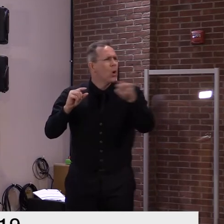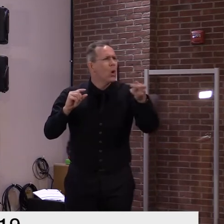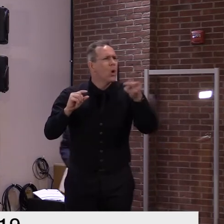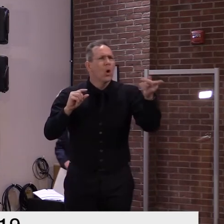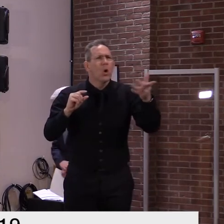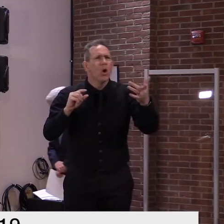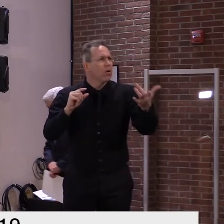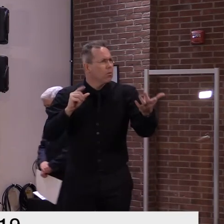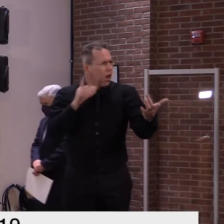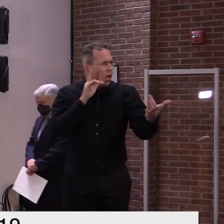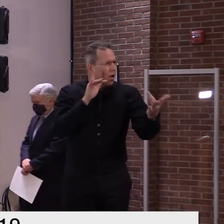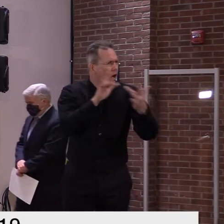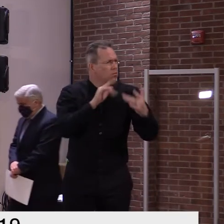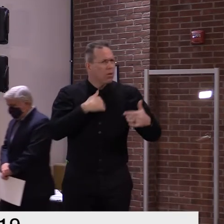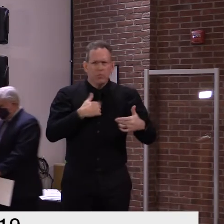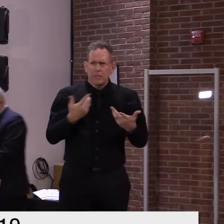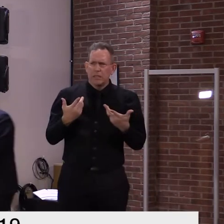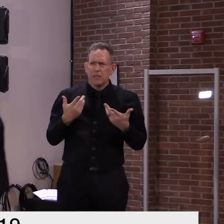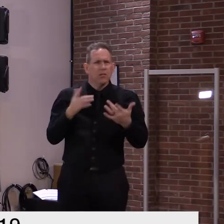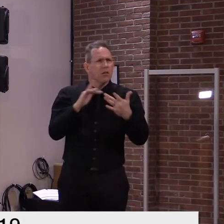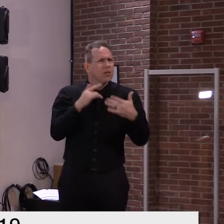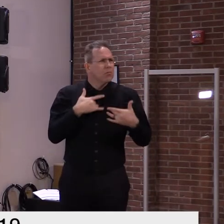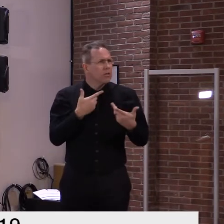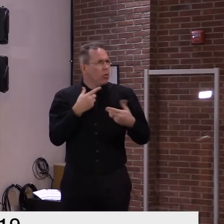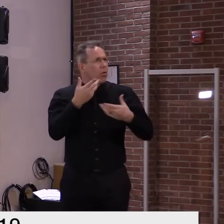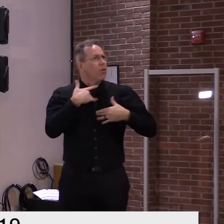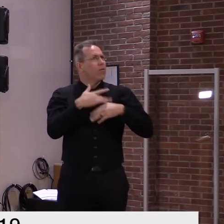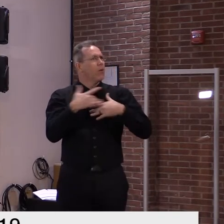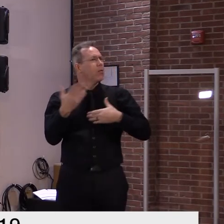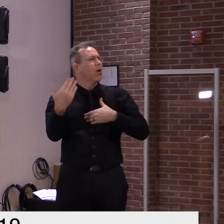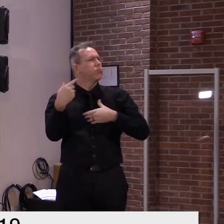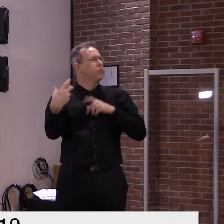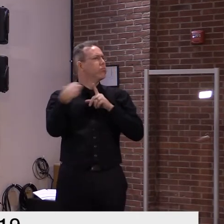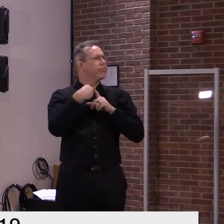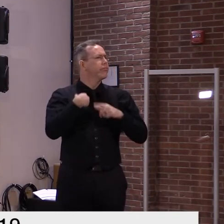somebody guarantee that they are, in fact, on that list?